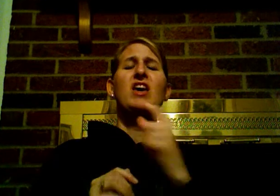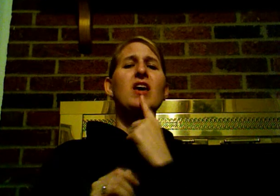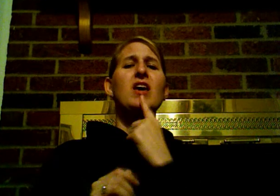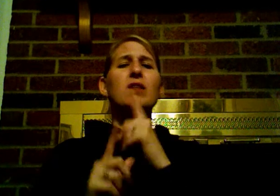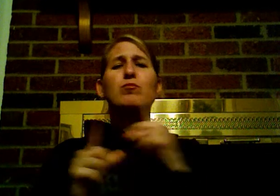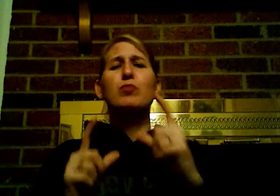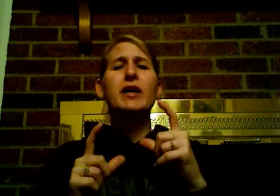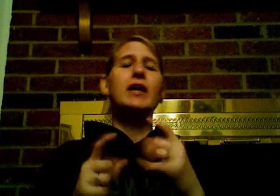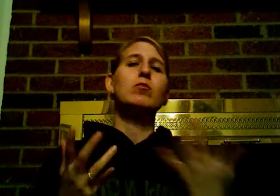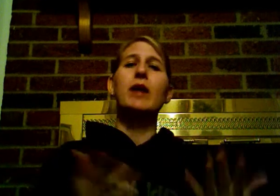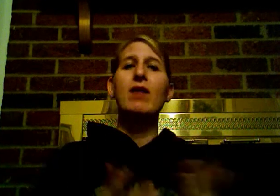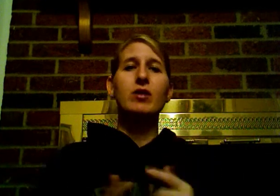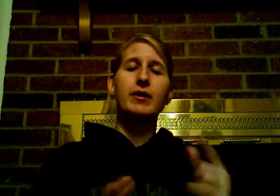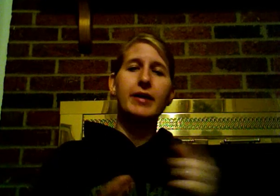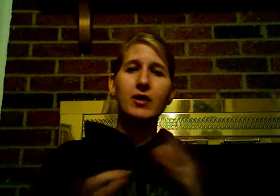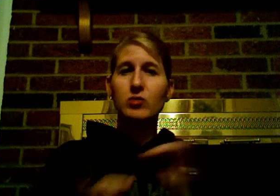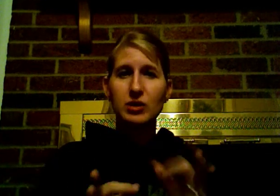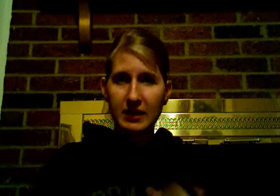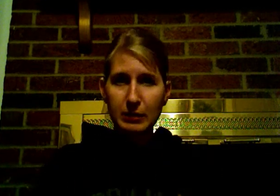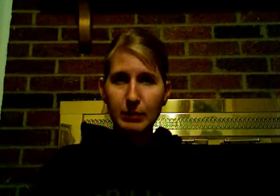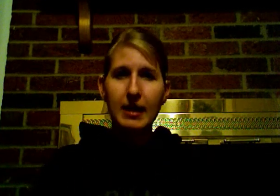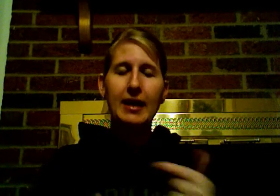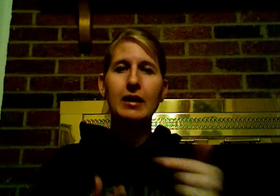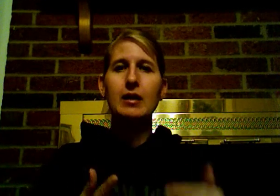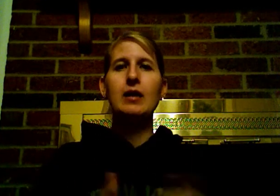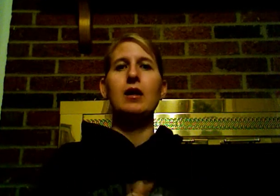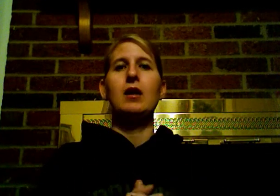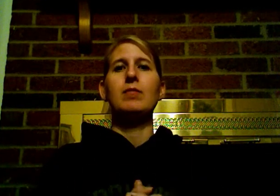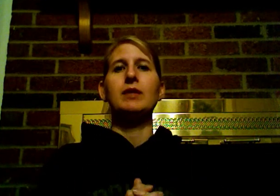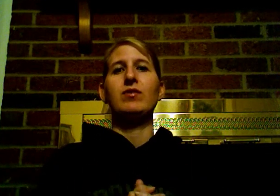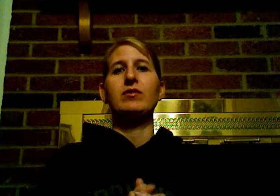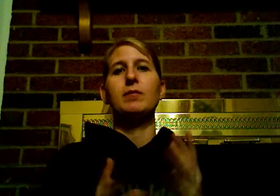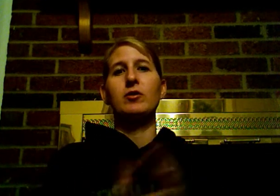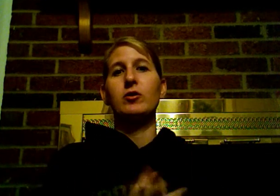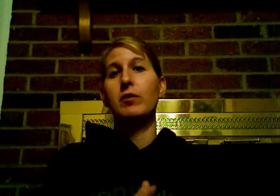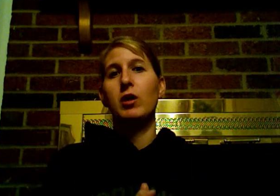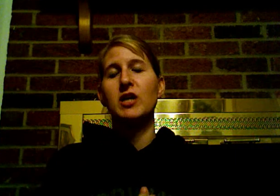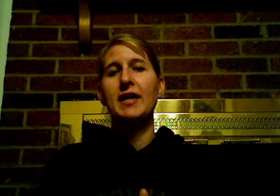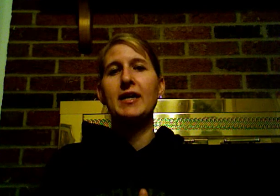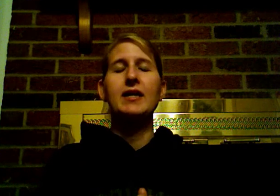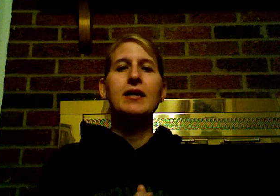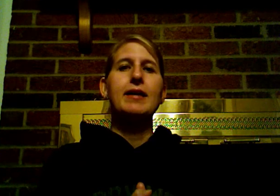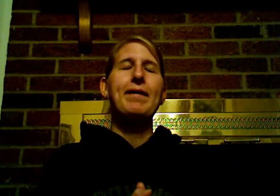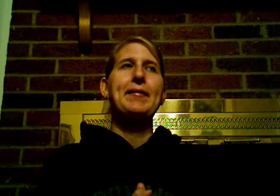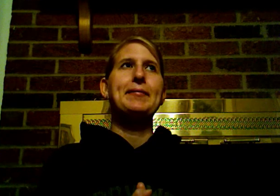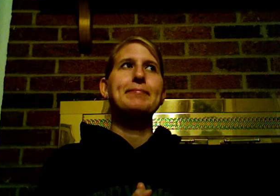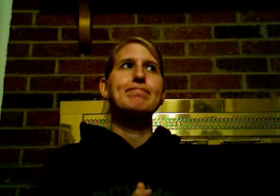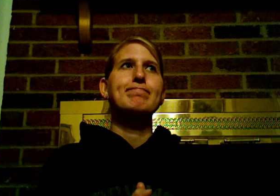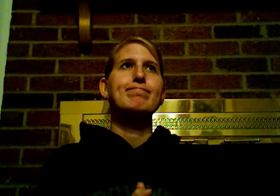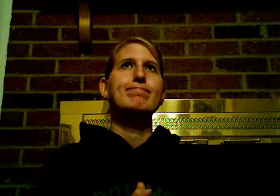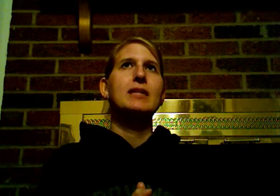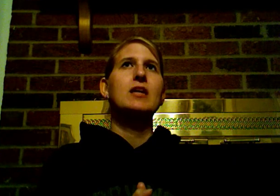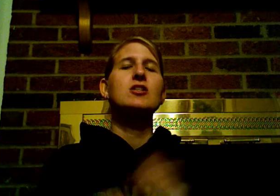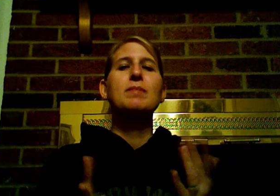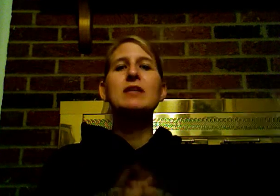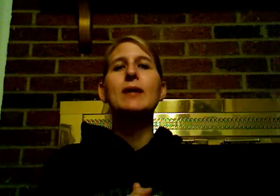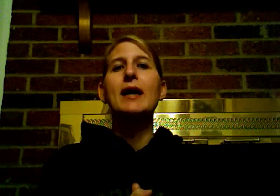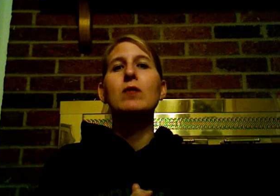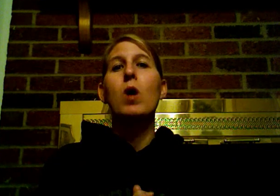thick, brick, whatever, and you would just explain, like if I was talking about the Great Wall of China. It just depends what kind of wall, if you're